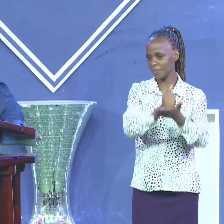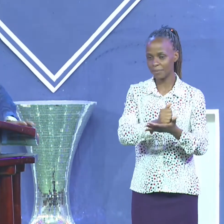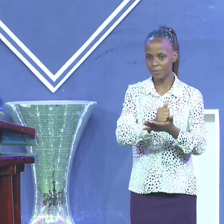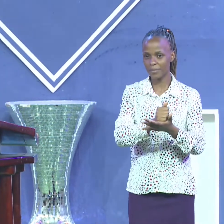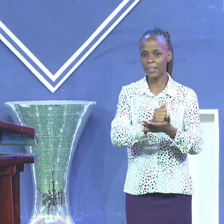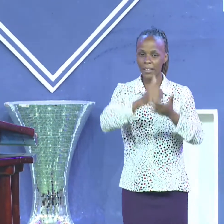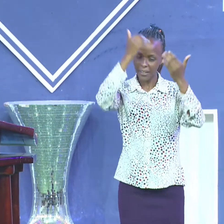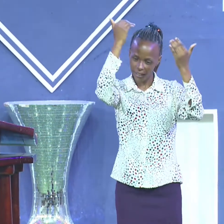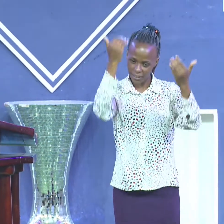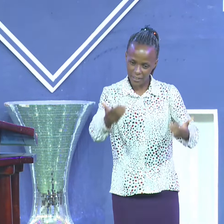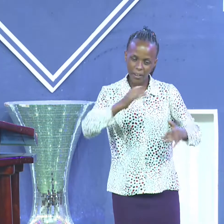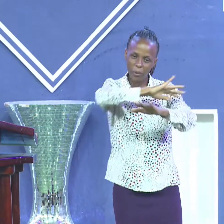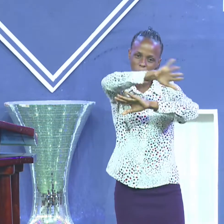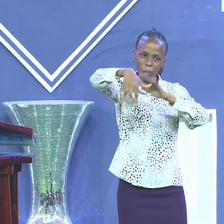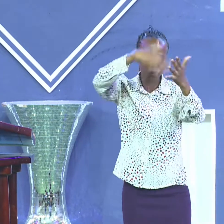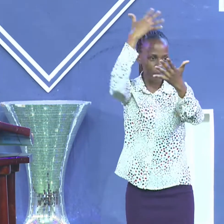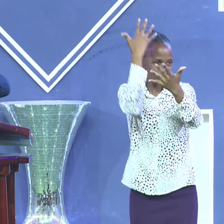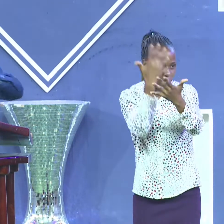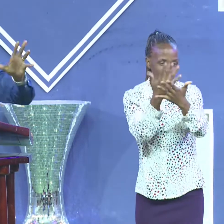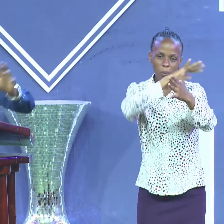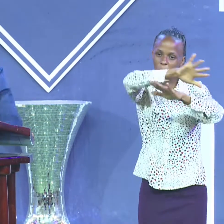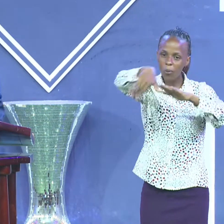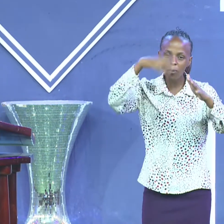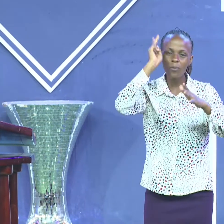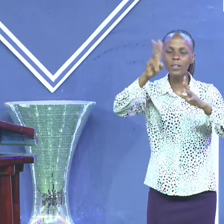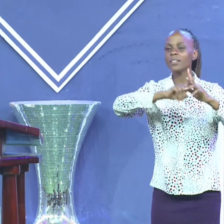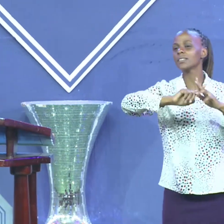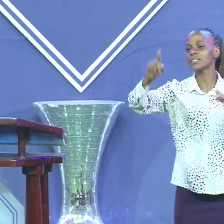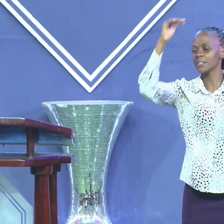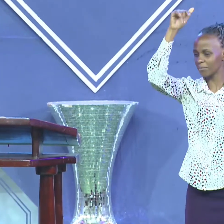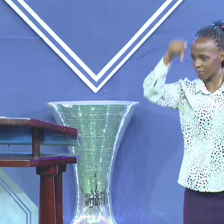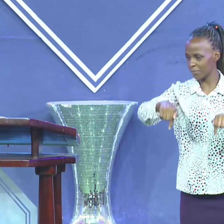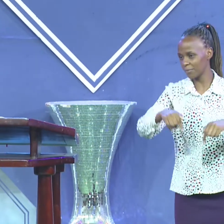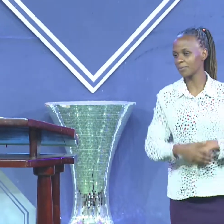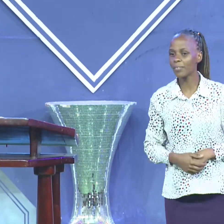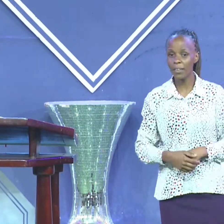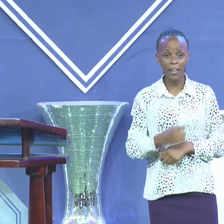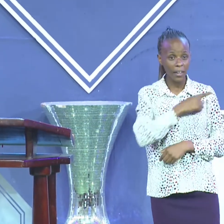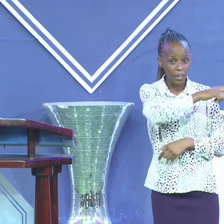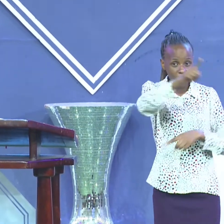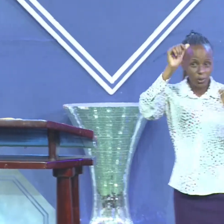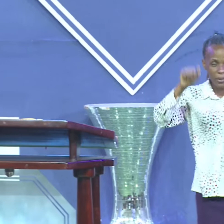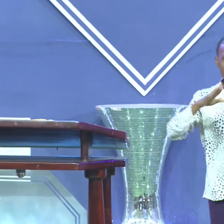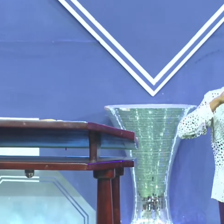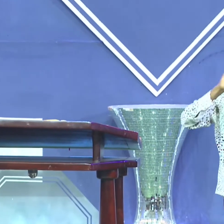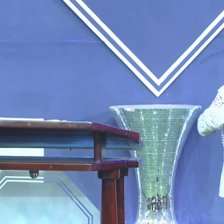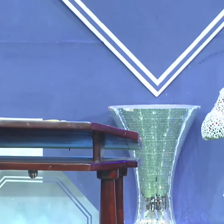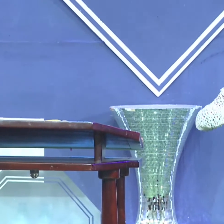Amen. Now, we are going to break out of those prisons.